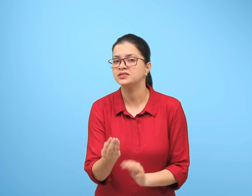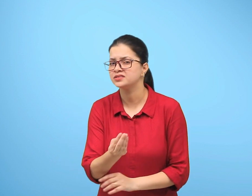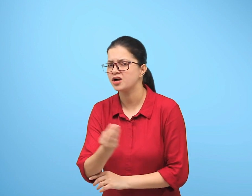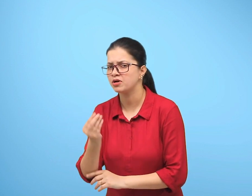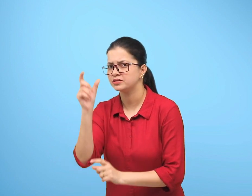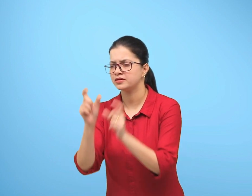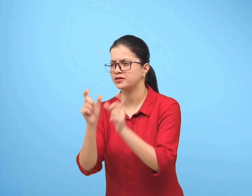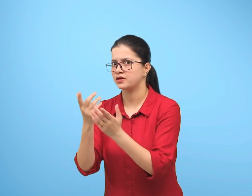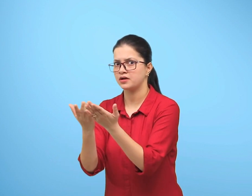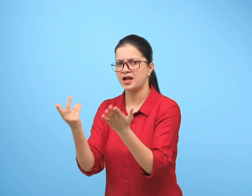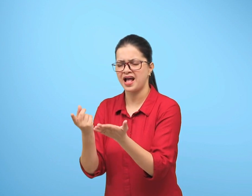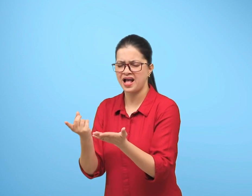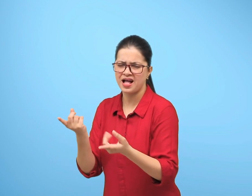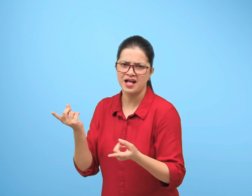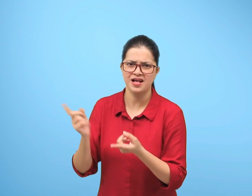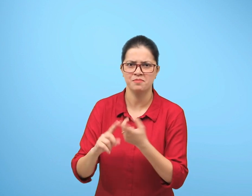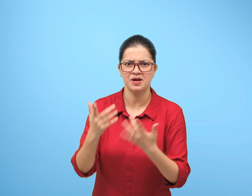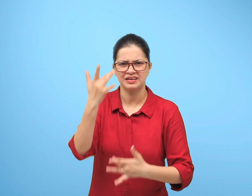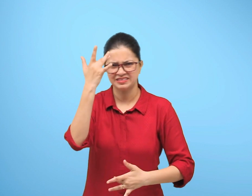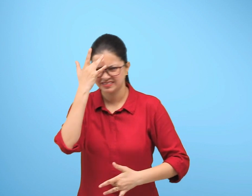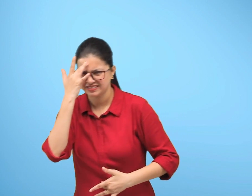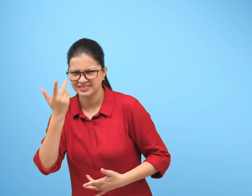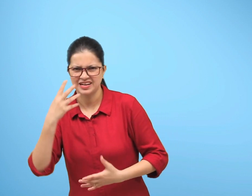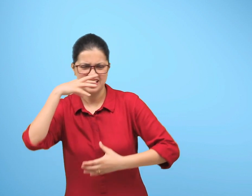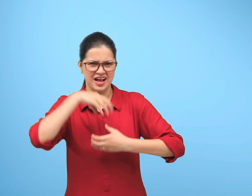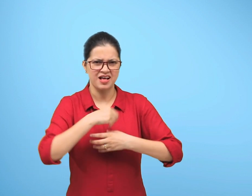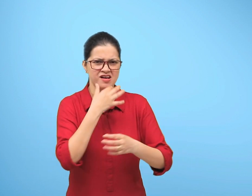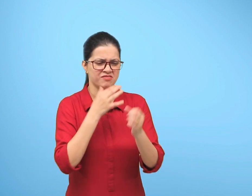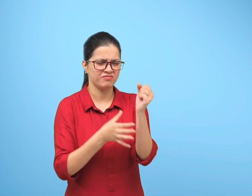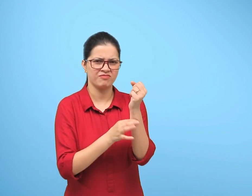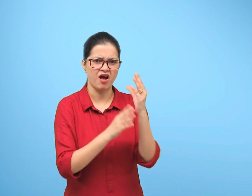Some of us suffer from conditions that could make these movements not so easy.